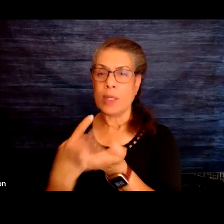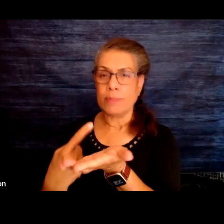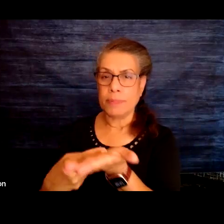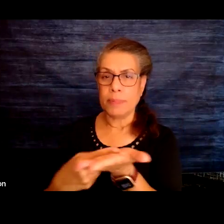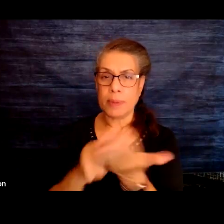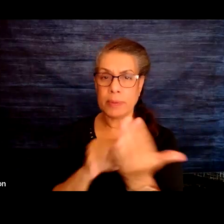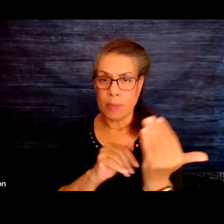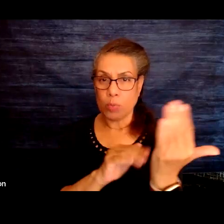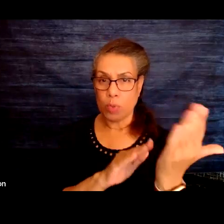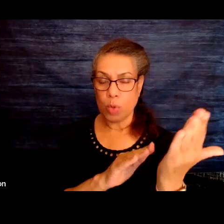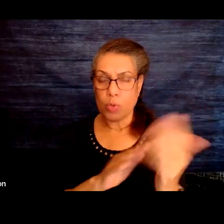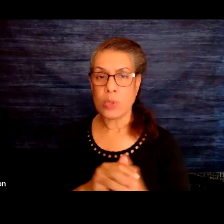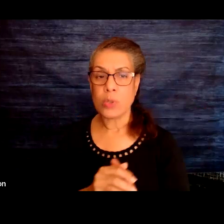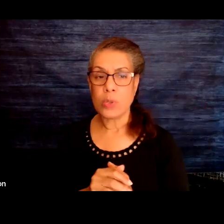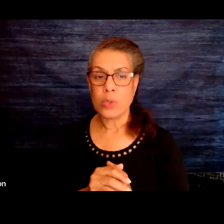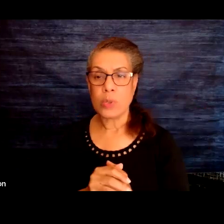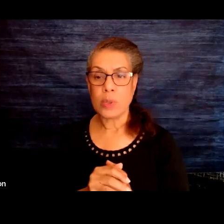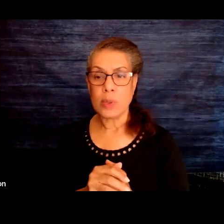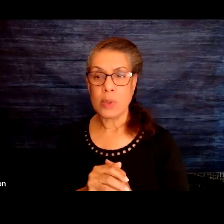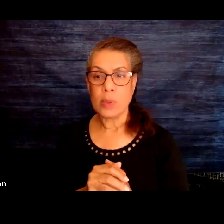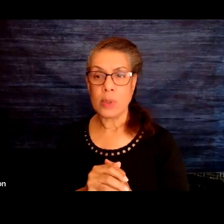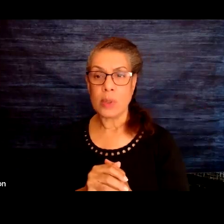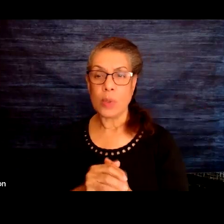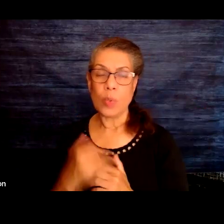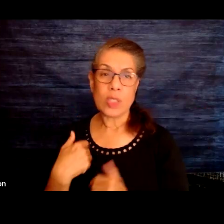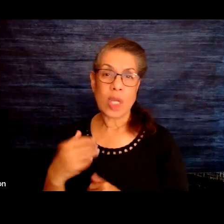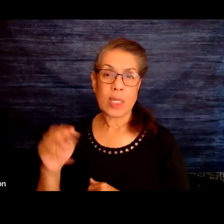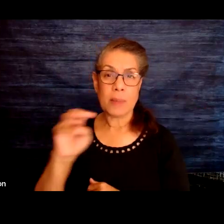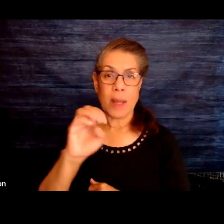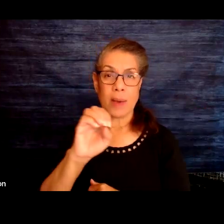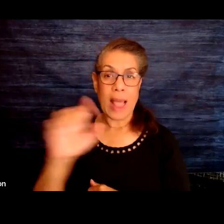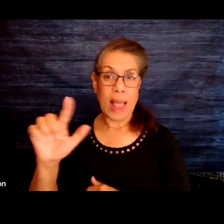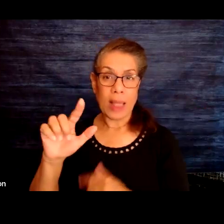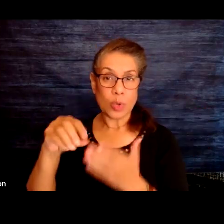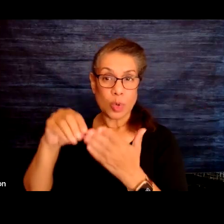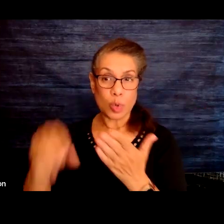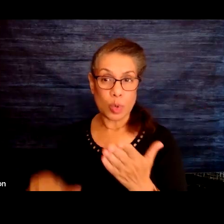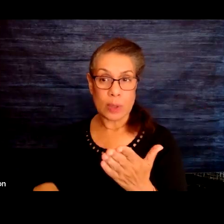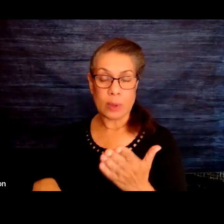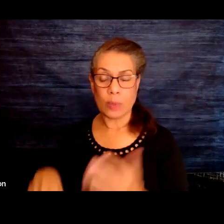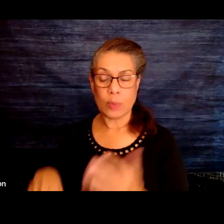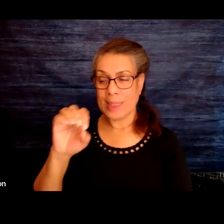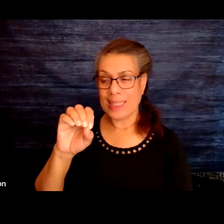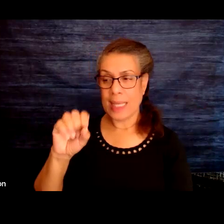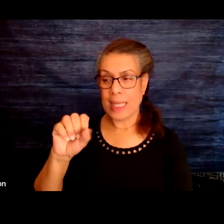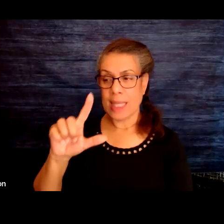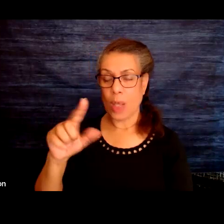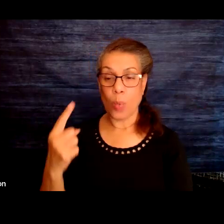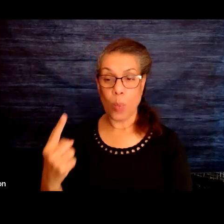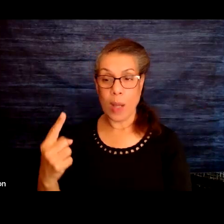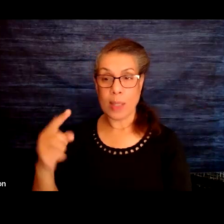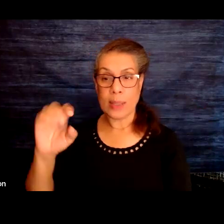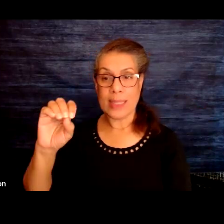I also, like we have unique, like with our multilingual learners, that tension point of ESL 1, ESL 2, which can't